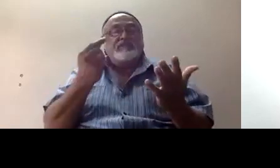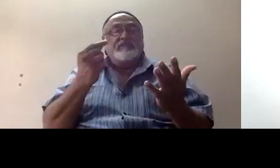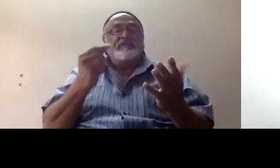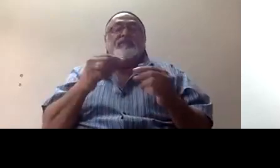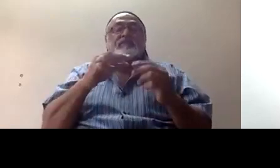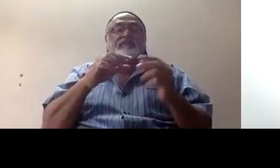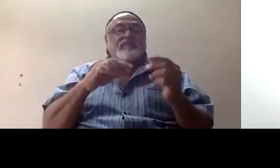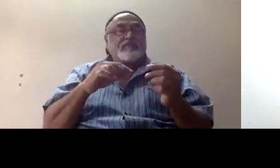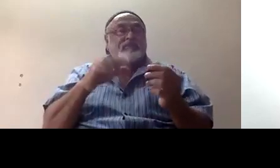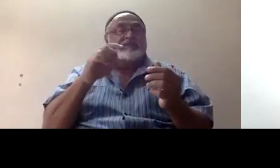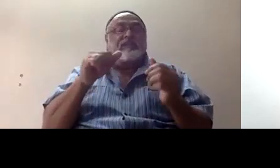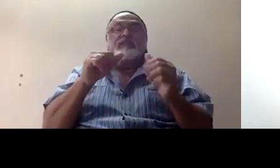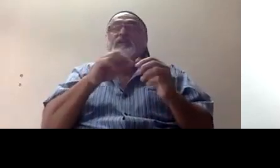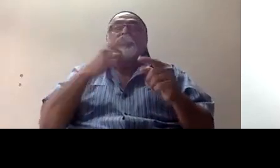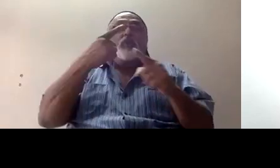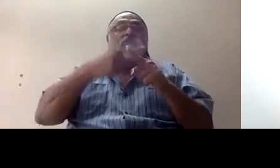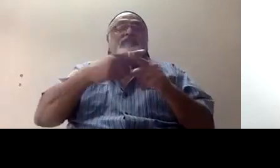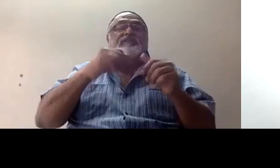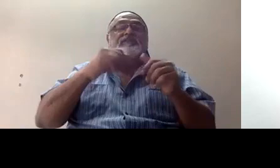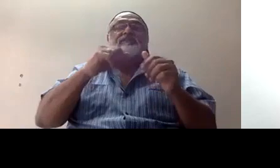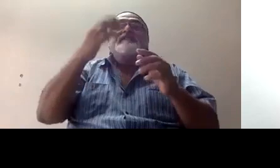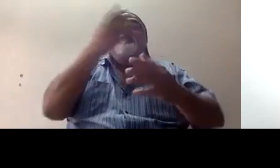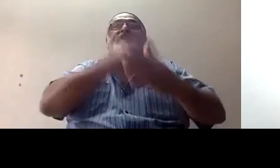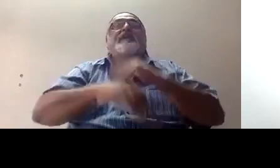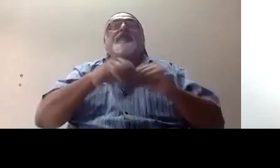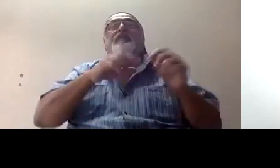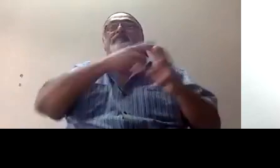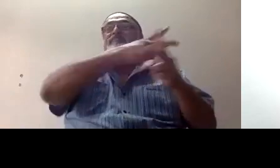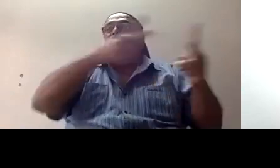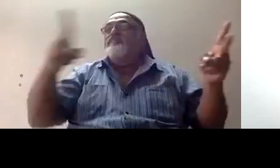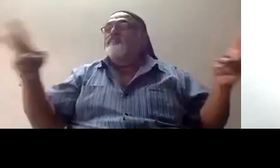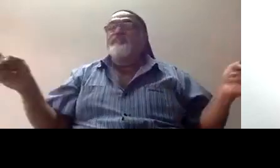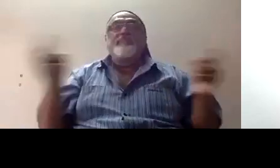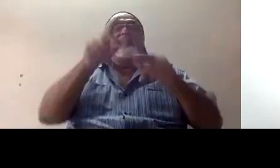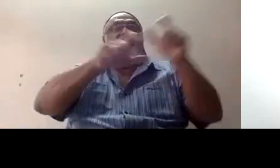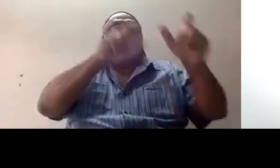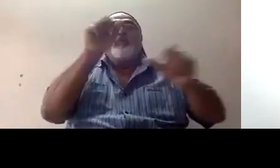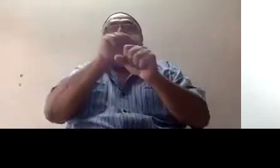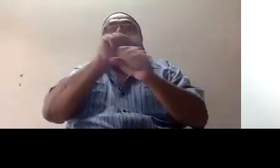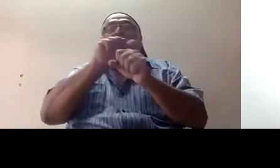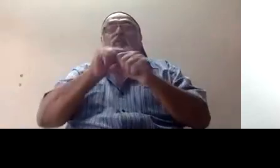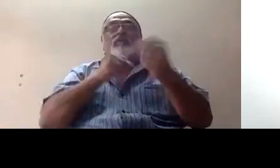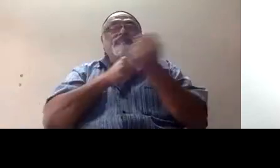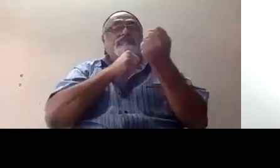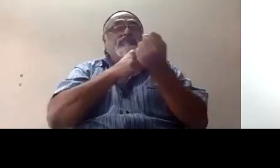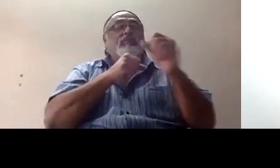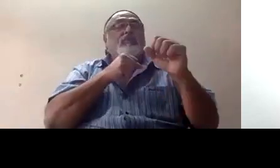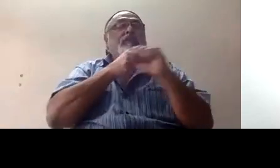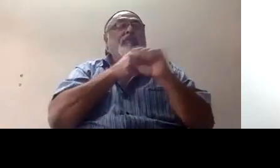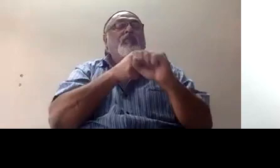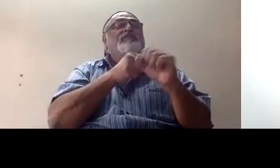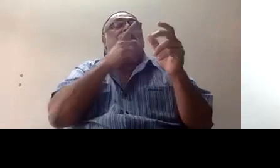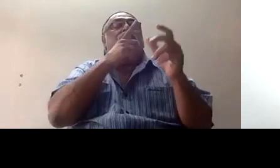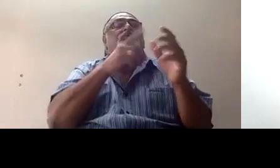is a cross-disability nonprofit organization working with a range of stakeholders to advocate for the rights of persons with disability, along